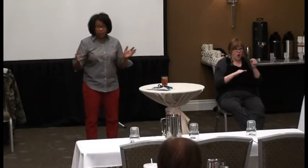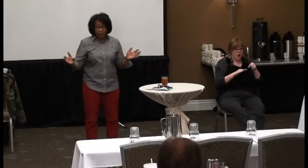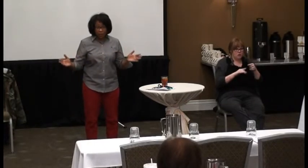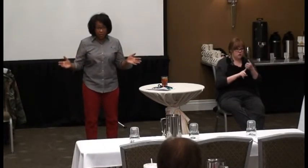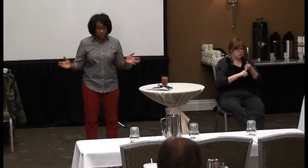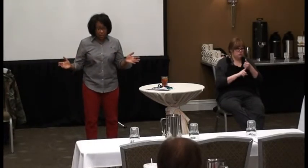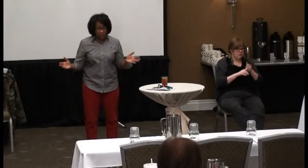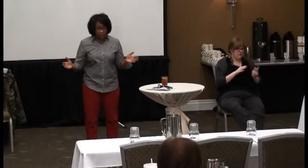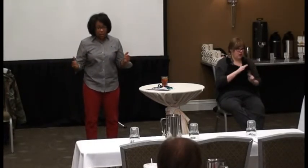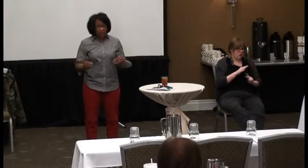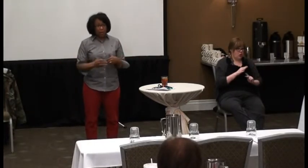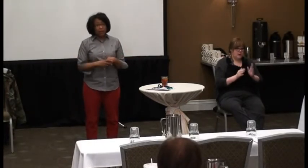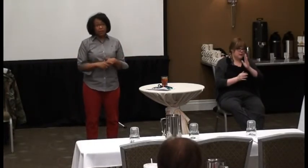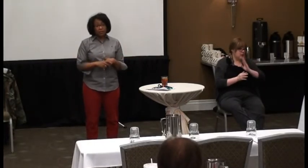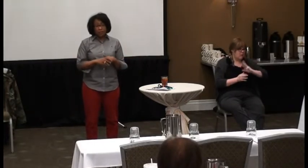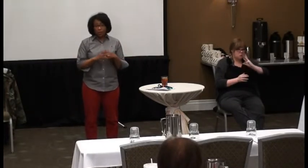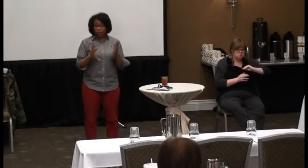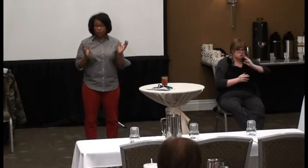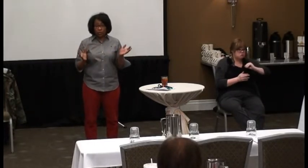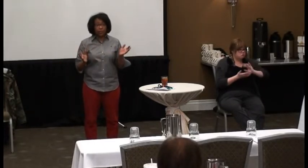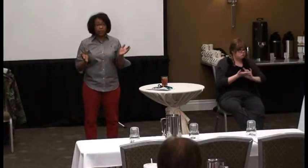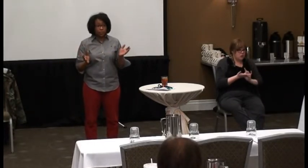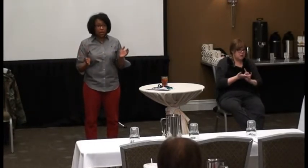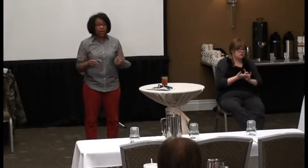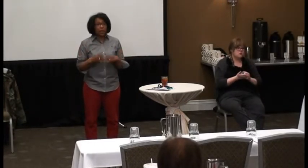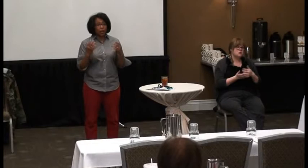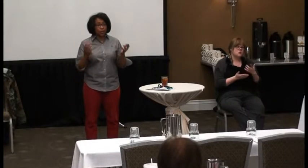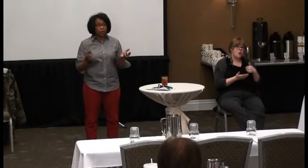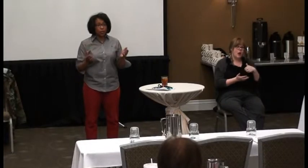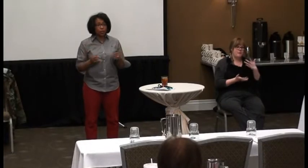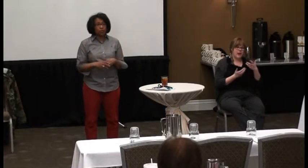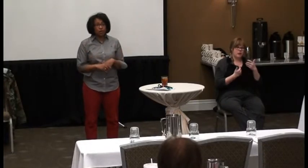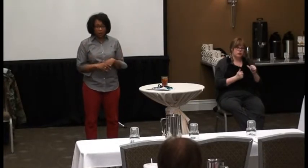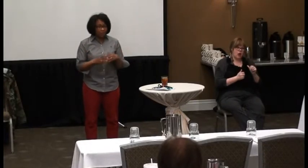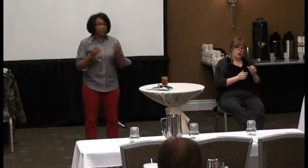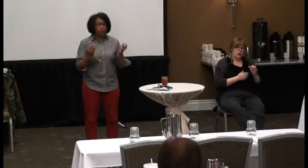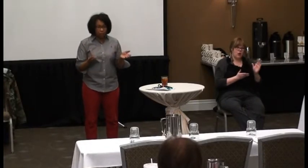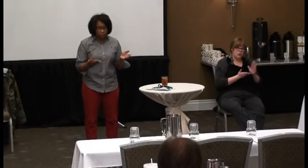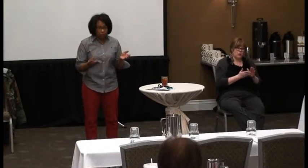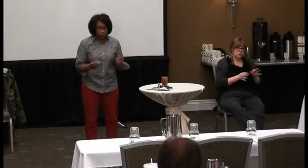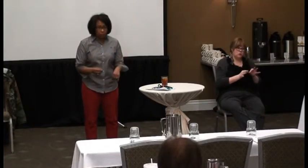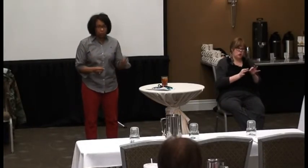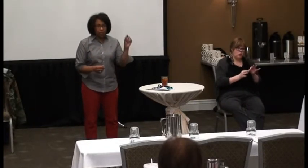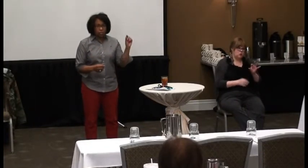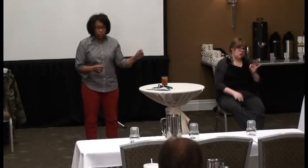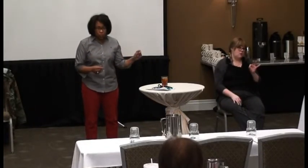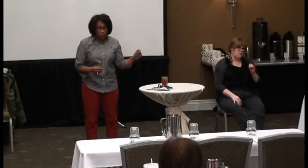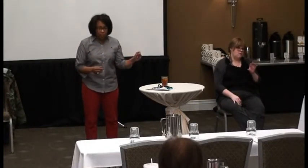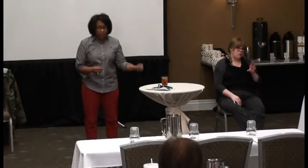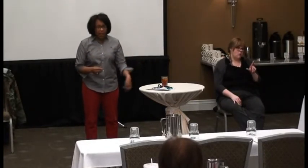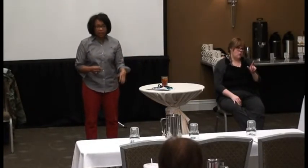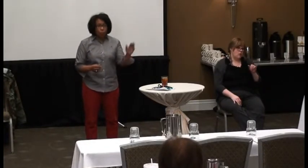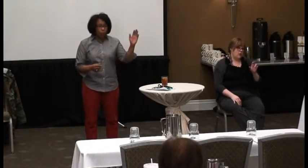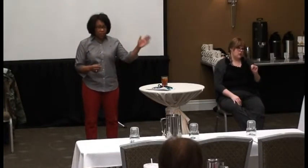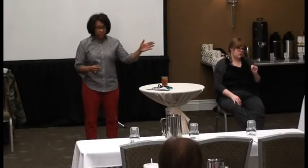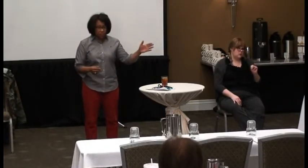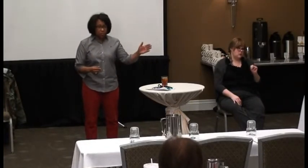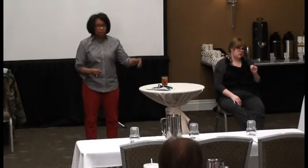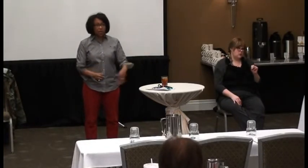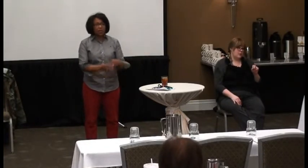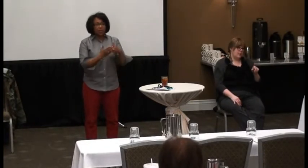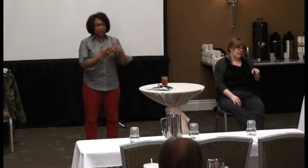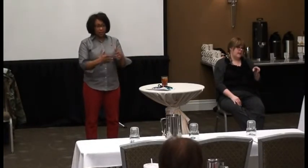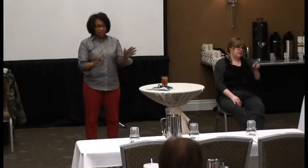who's never been on anything, and say, well, you know what, let's try a low dose of Focalin. It's 2.5 once